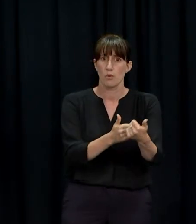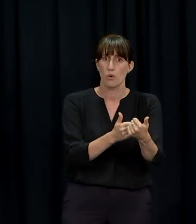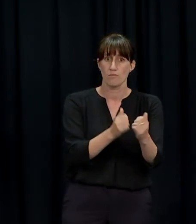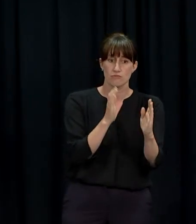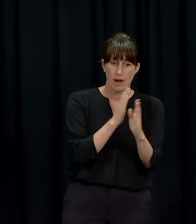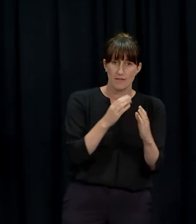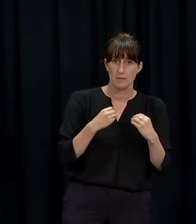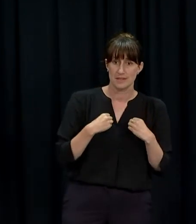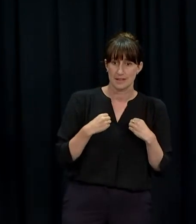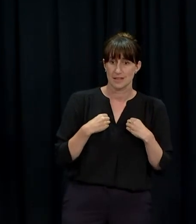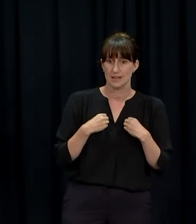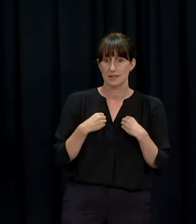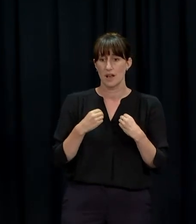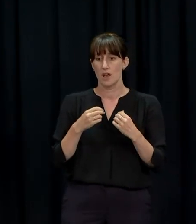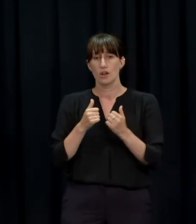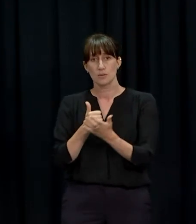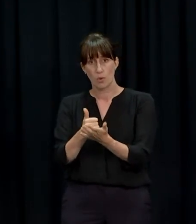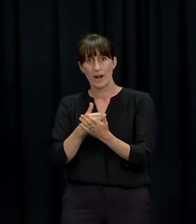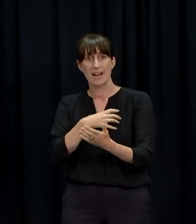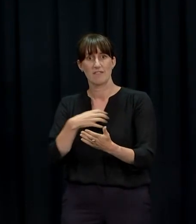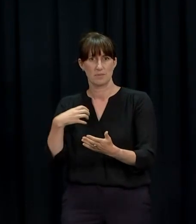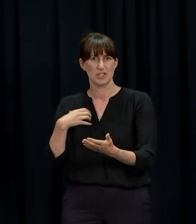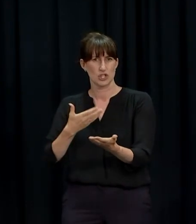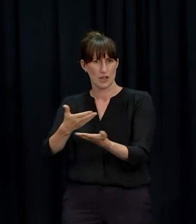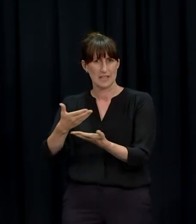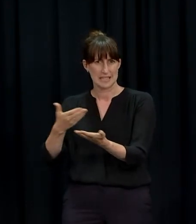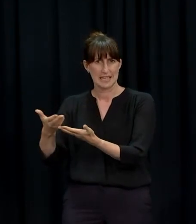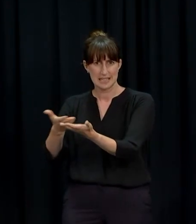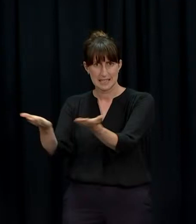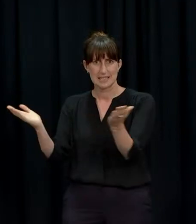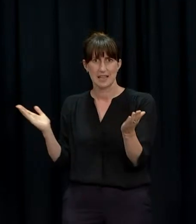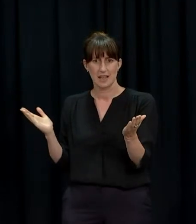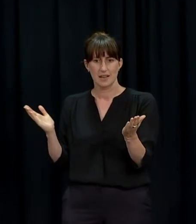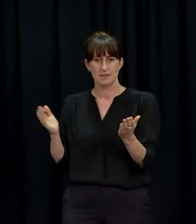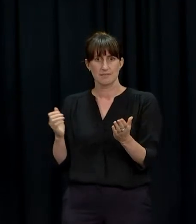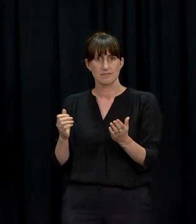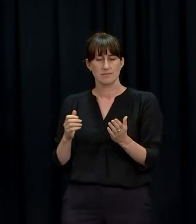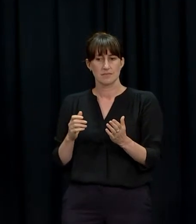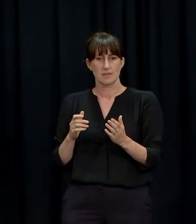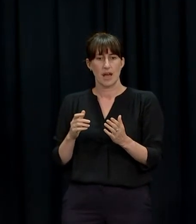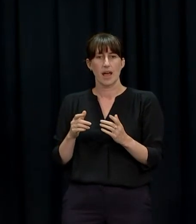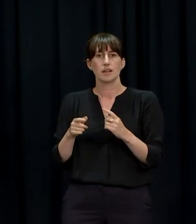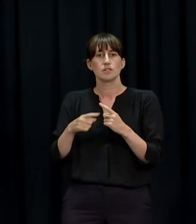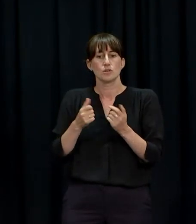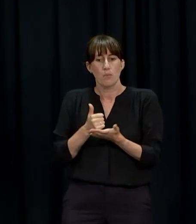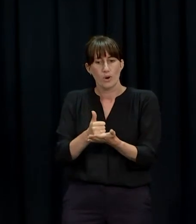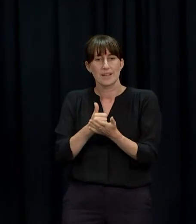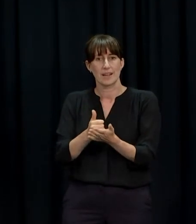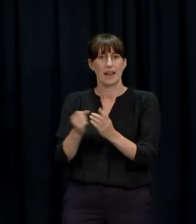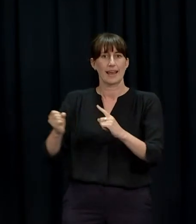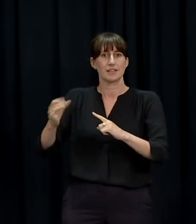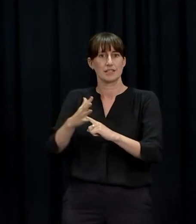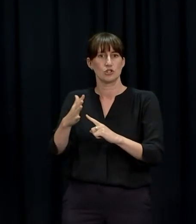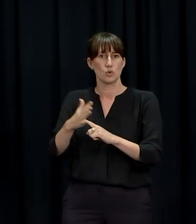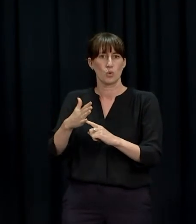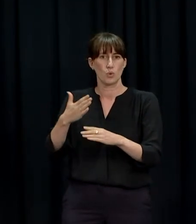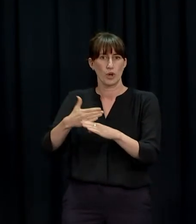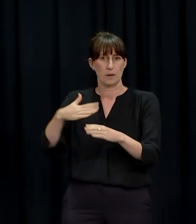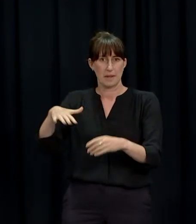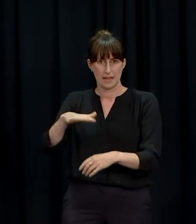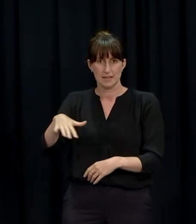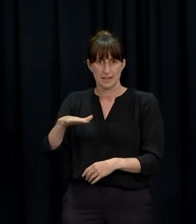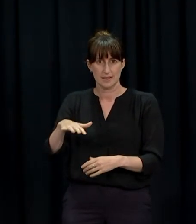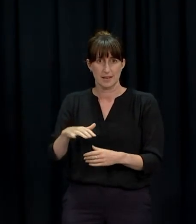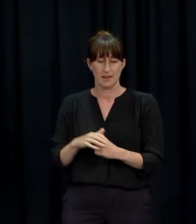sector to maintain critical workforce, including through that return to work approach, but also to make sure that our rapid